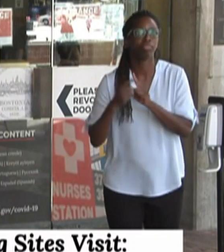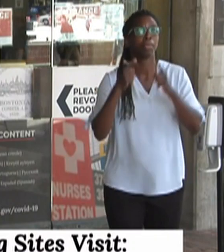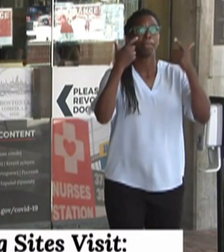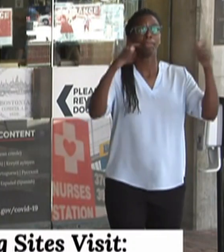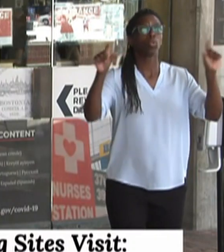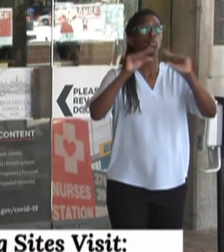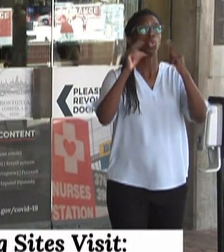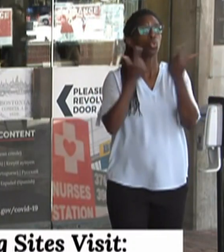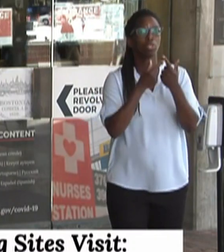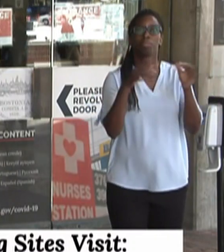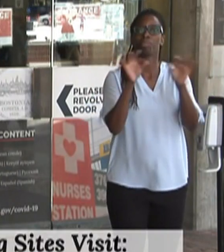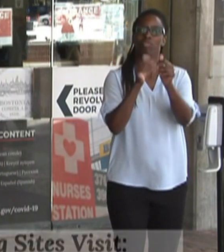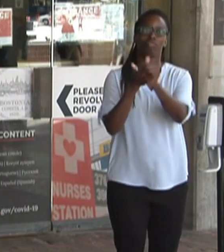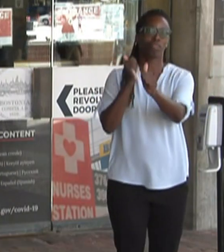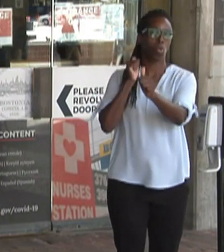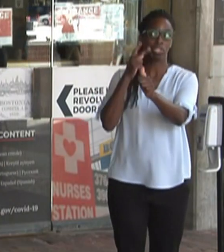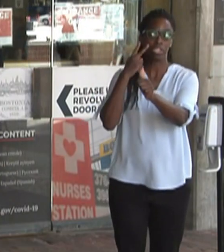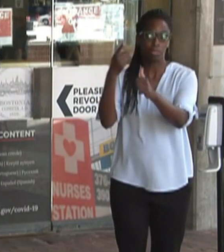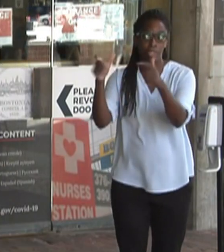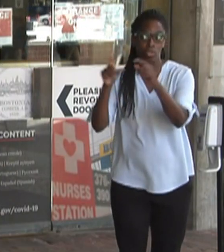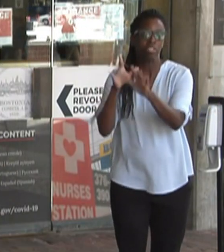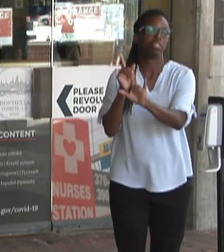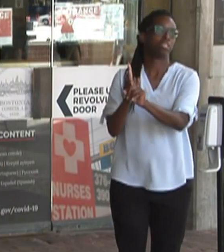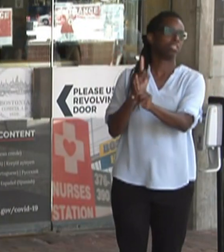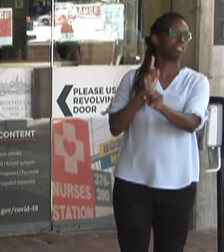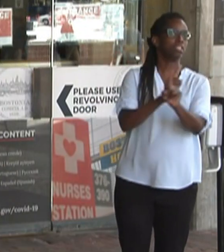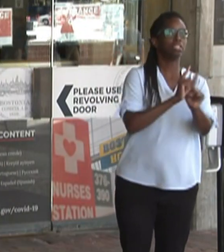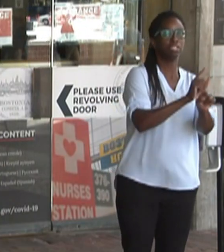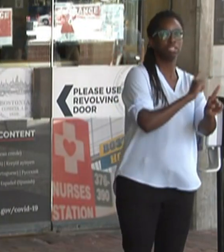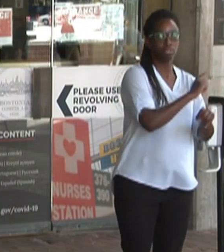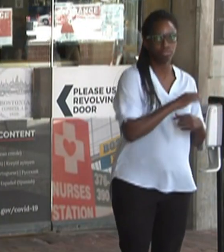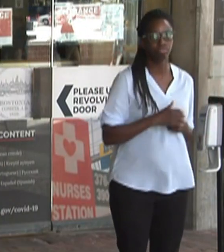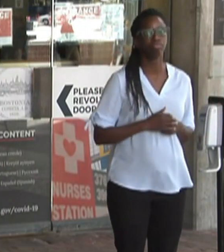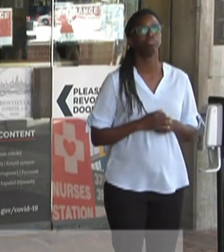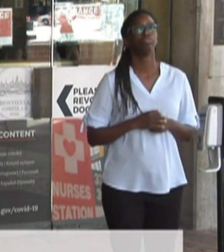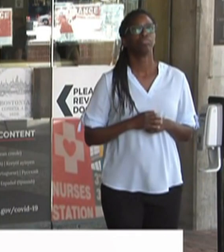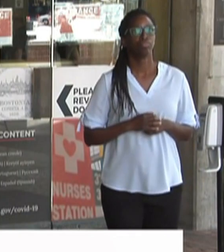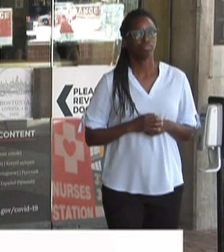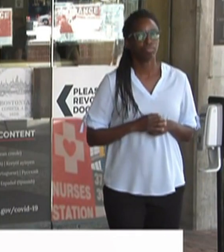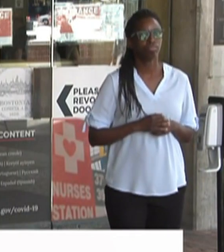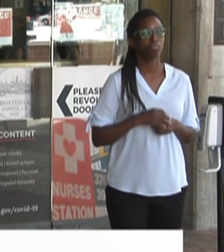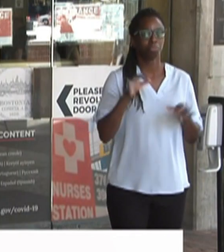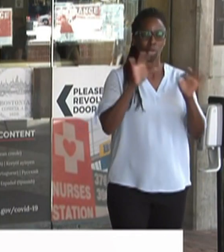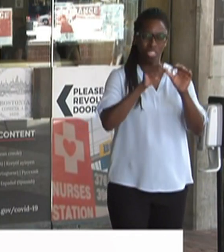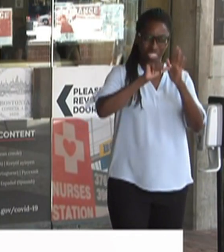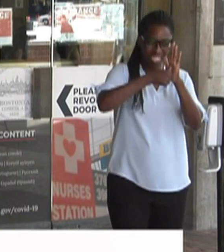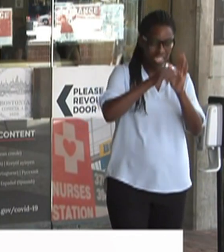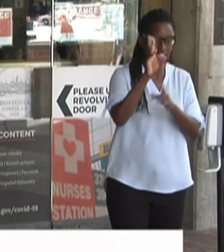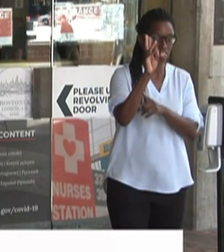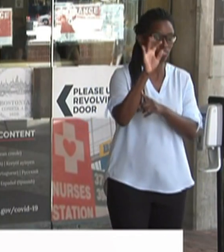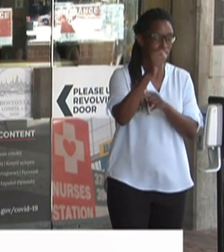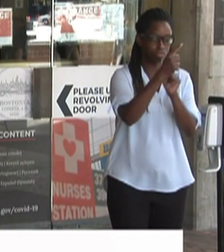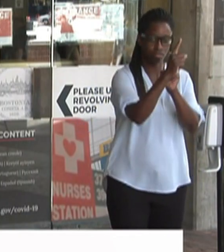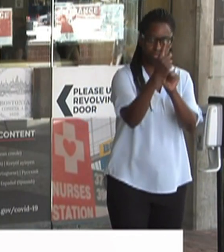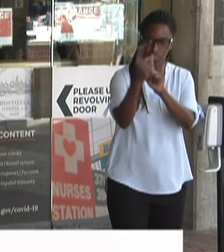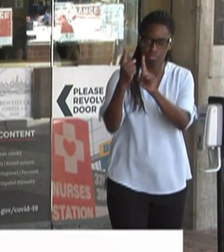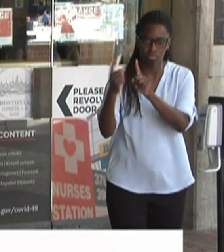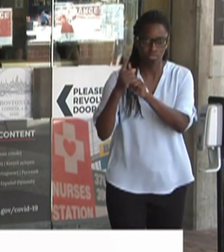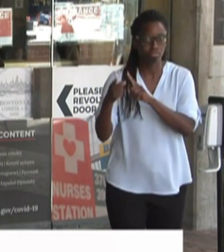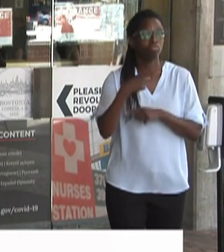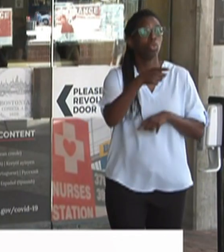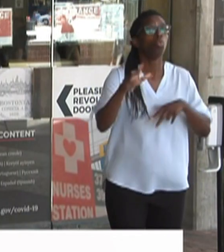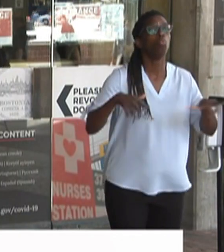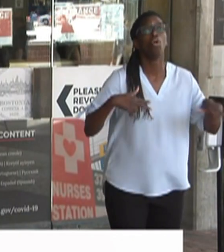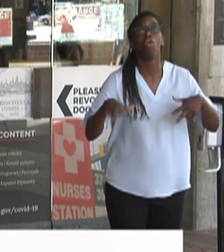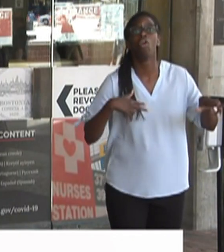people, wear a mask when you're around people or when you're going for a walk. If you operate a business, follow the guidelines and make sure your employees